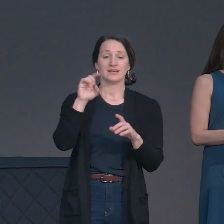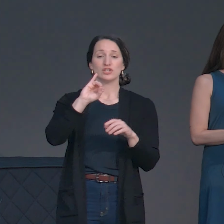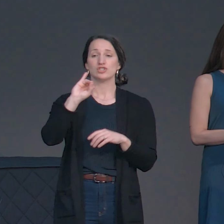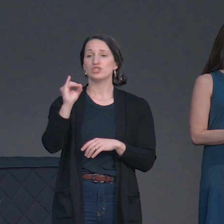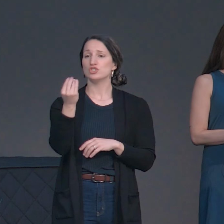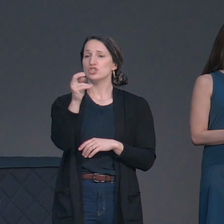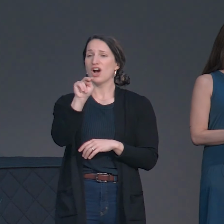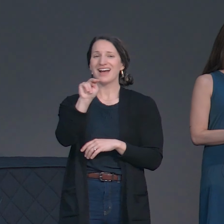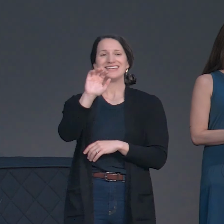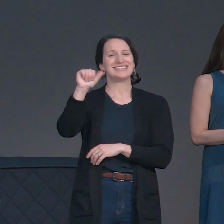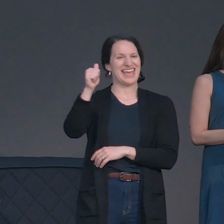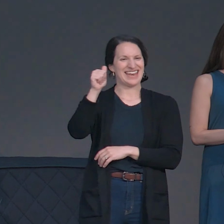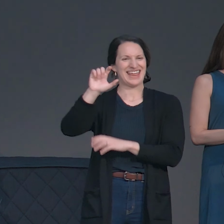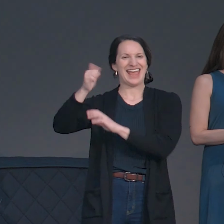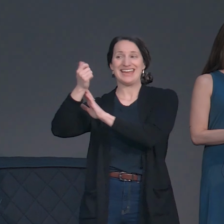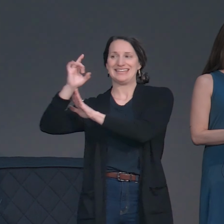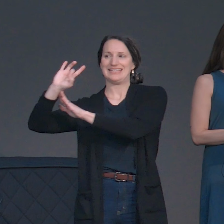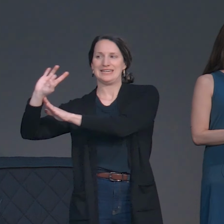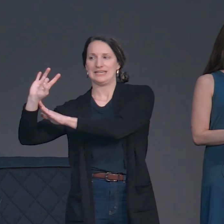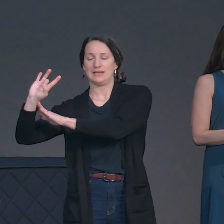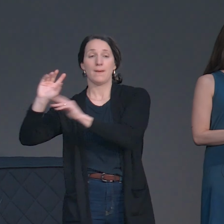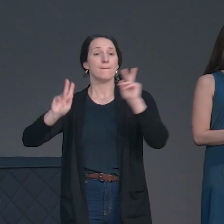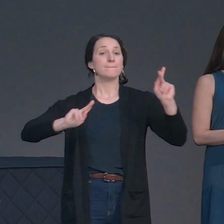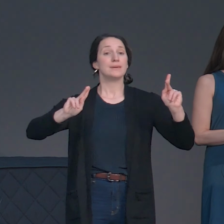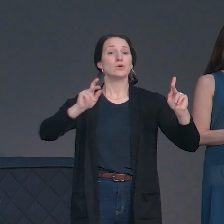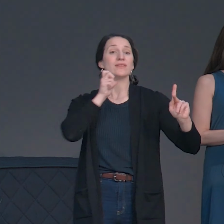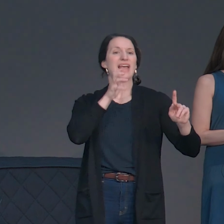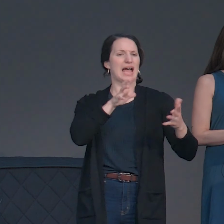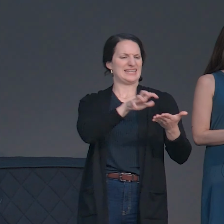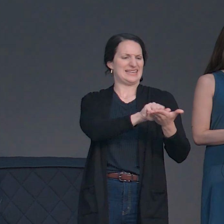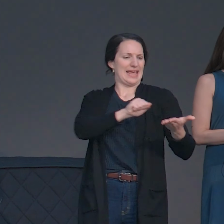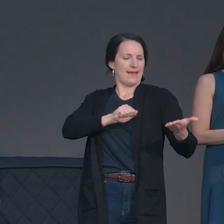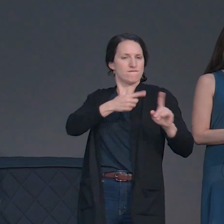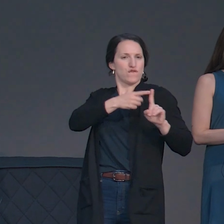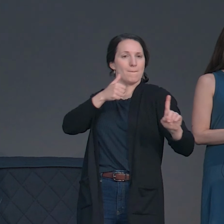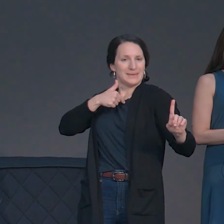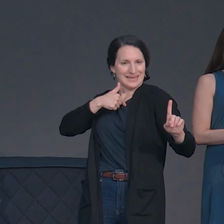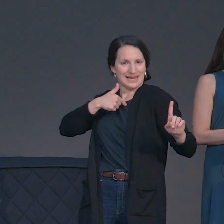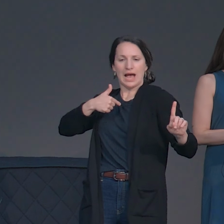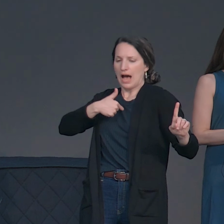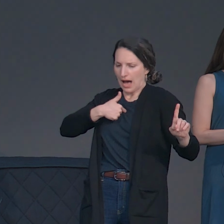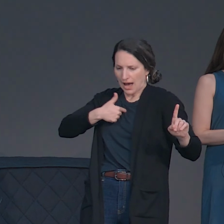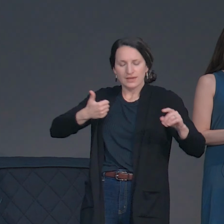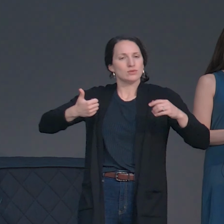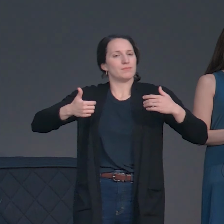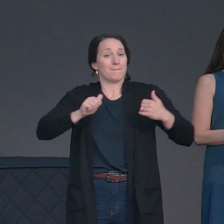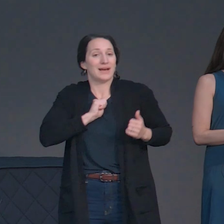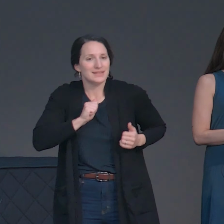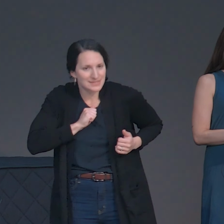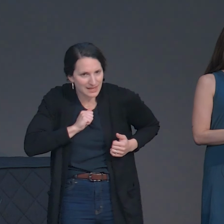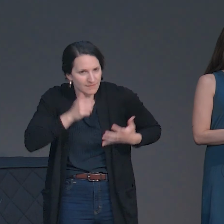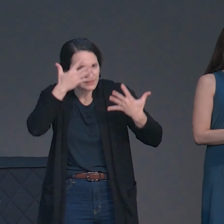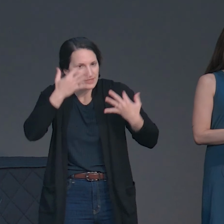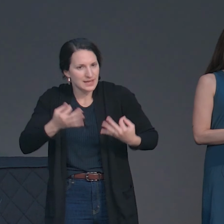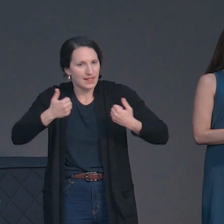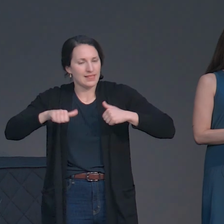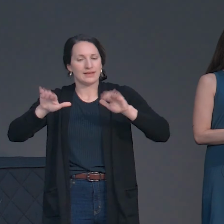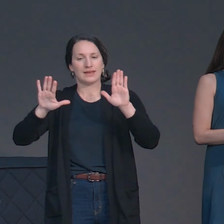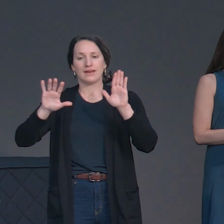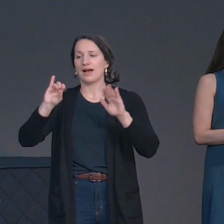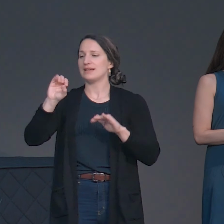John 10:18, no one takes it from me, but I lay it down of my own accord. In Isaiah